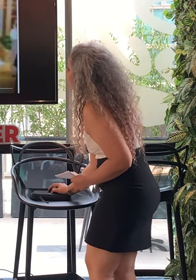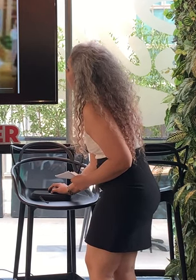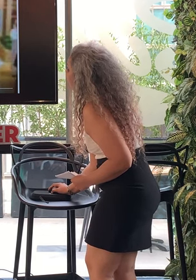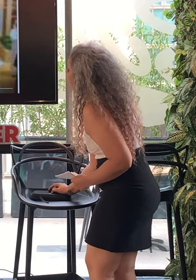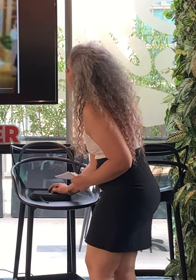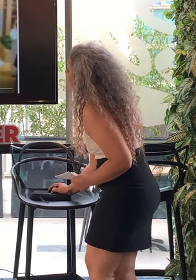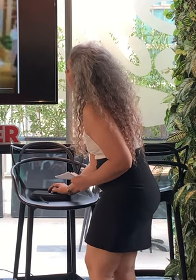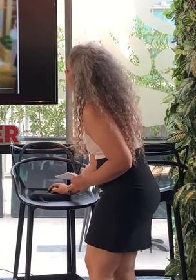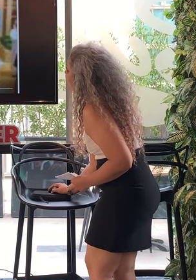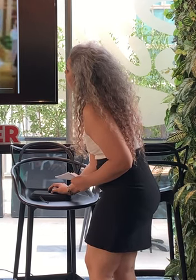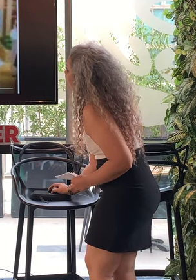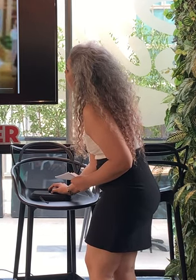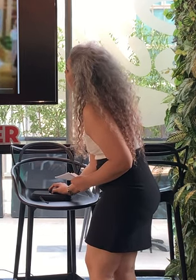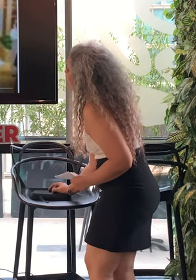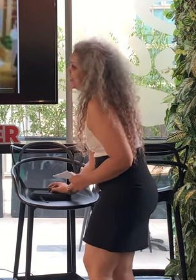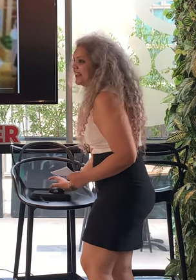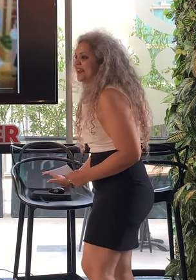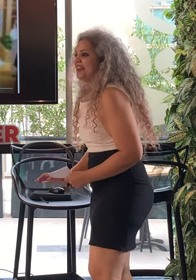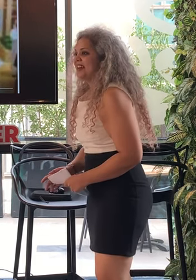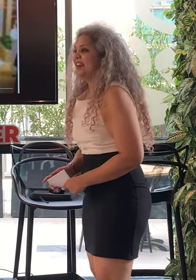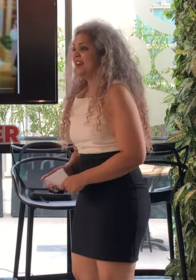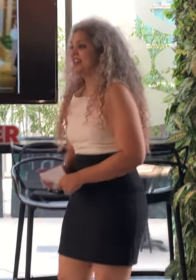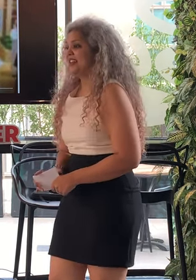We thought you were perfect. Yeah. Yeah.